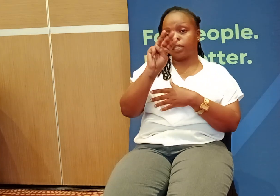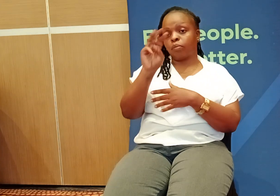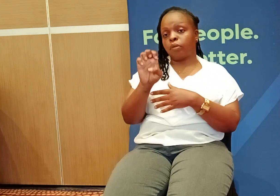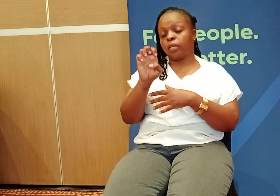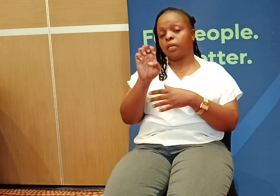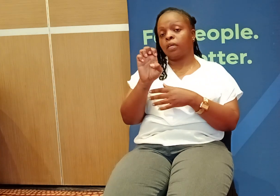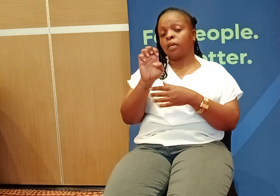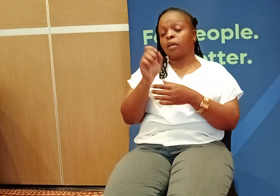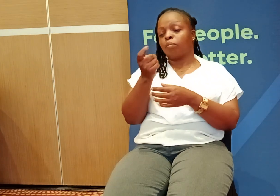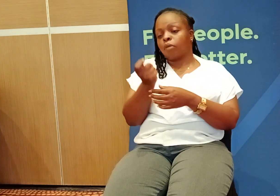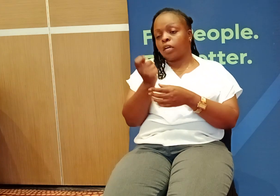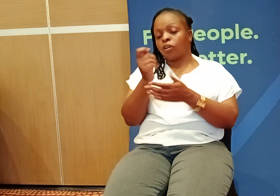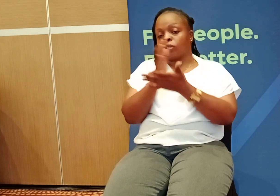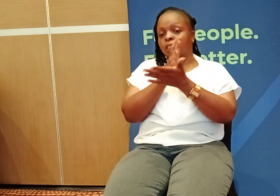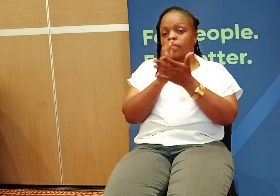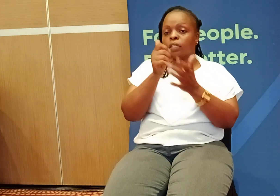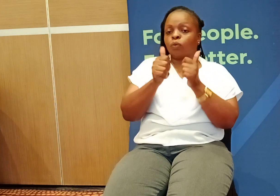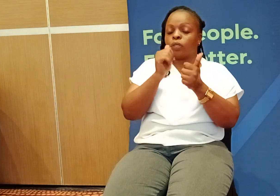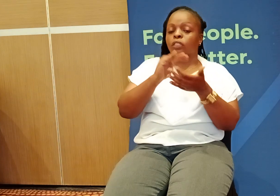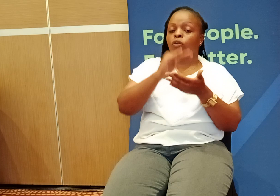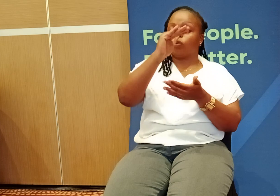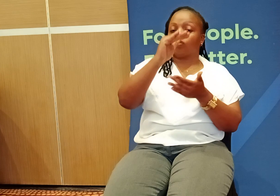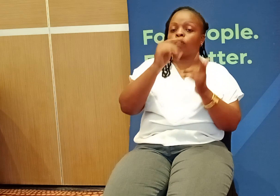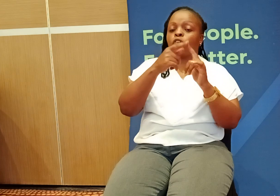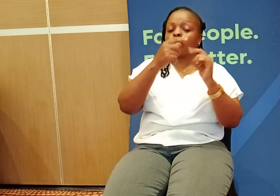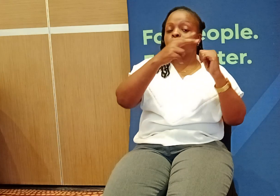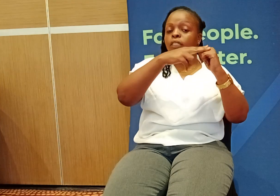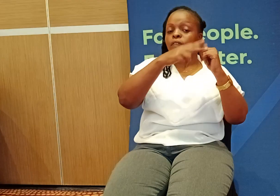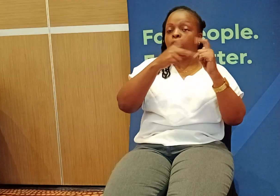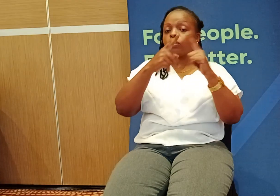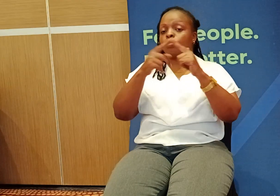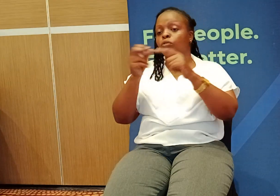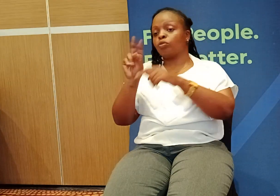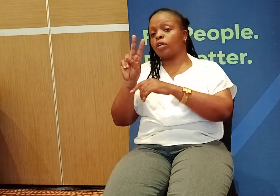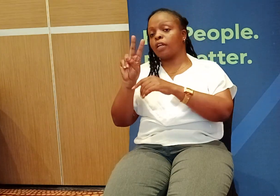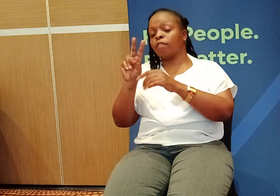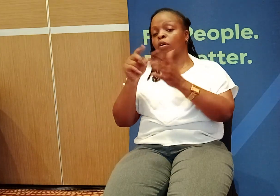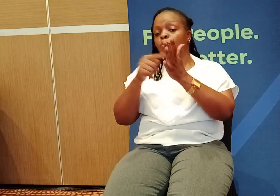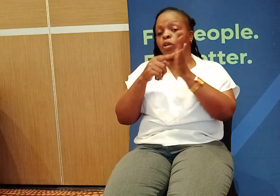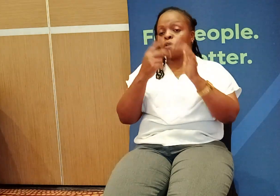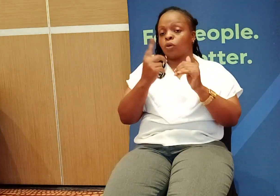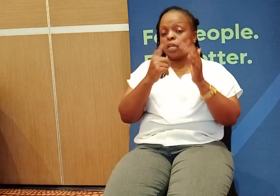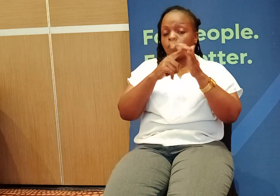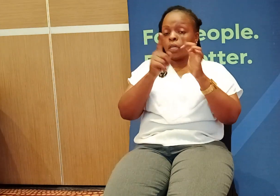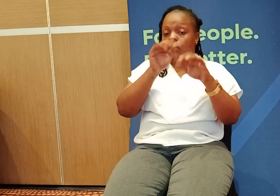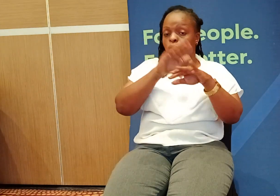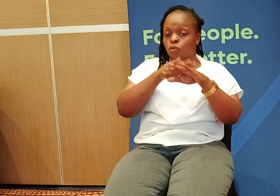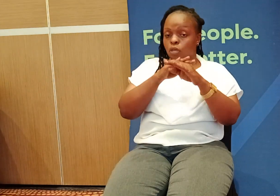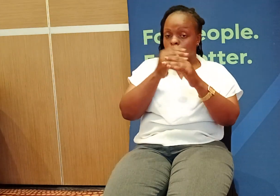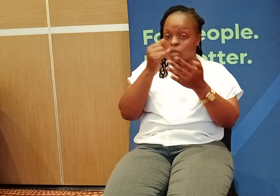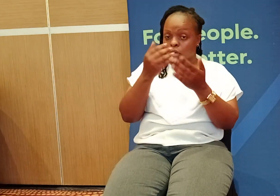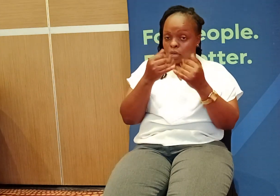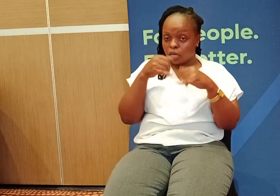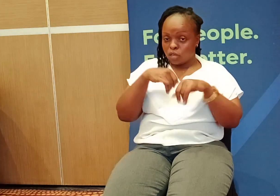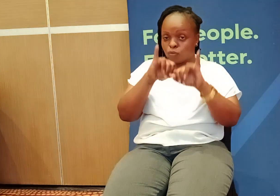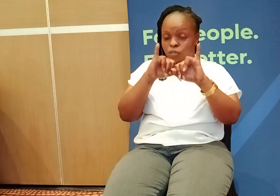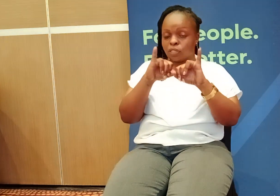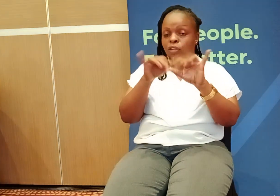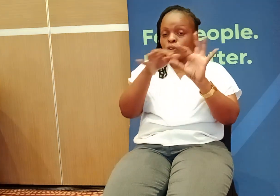from 7.7 to 12.1. Good news is corporate is reducing their NPL for a